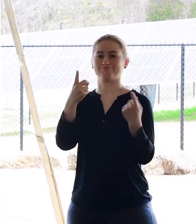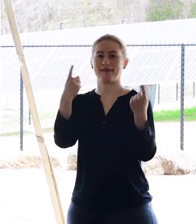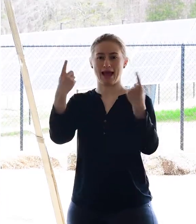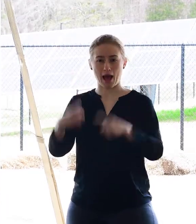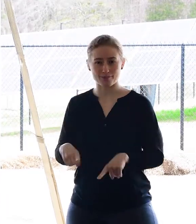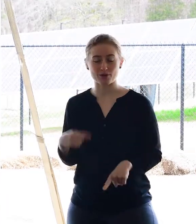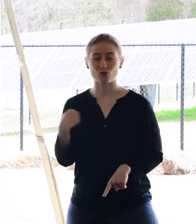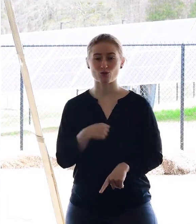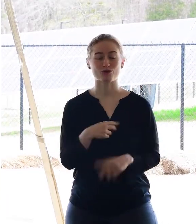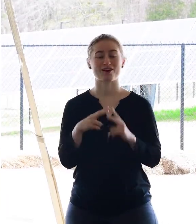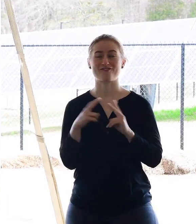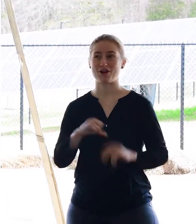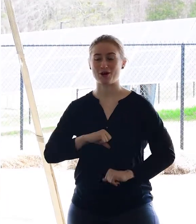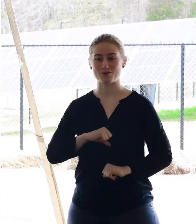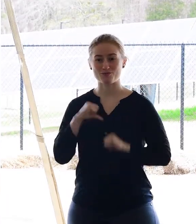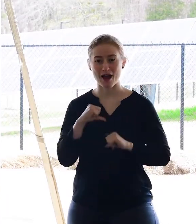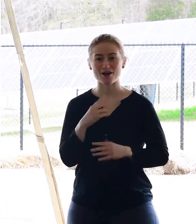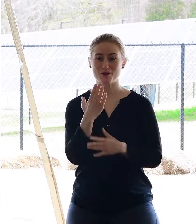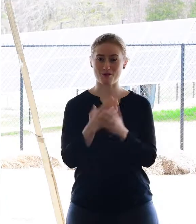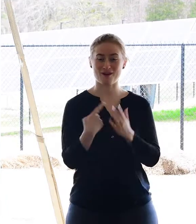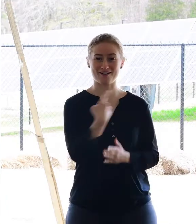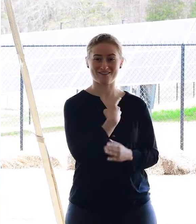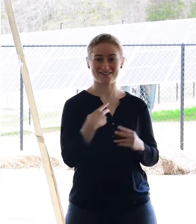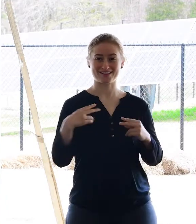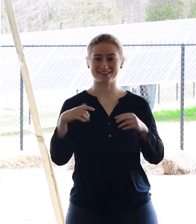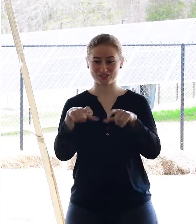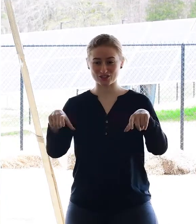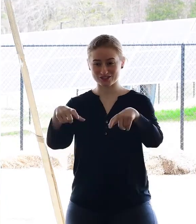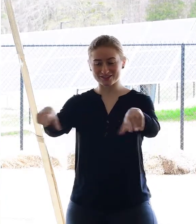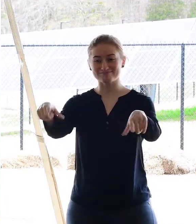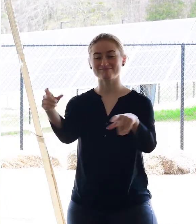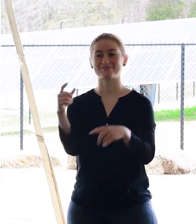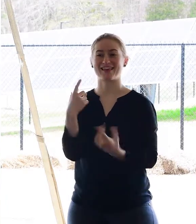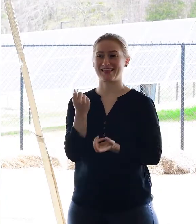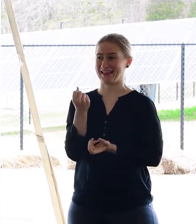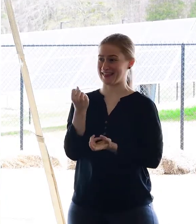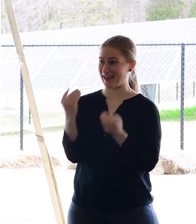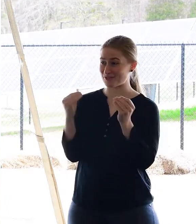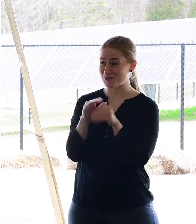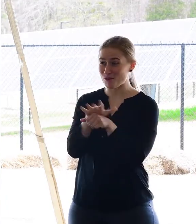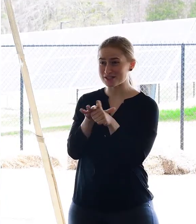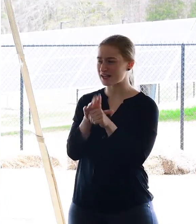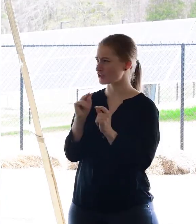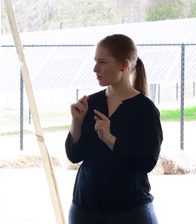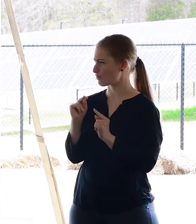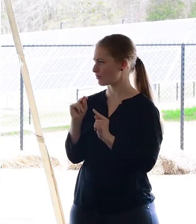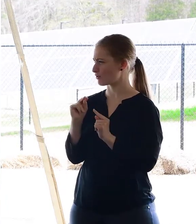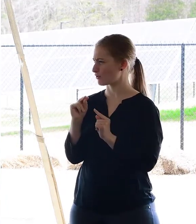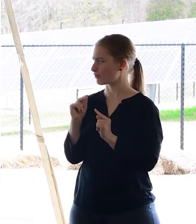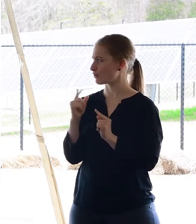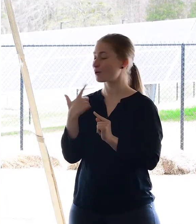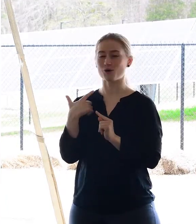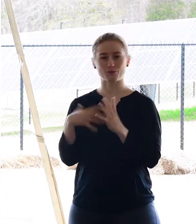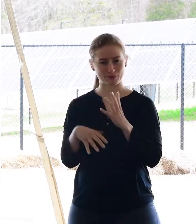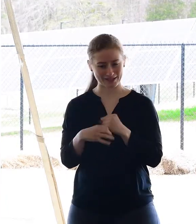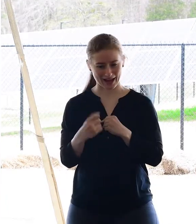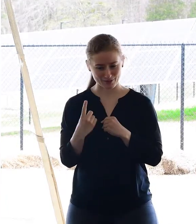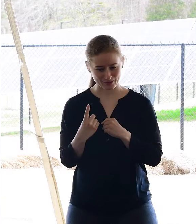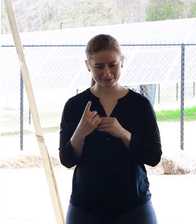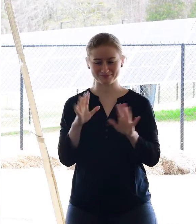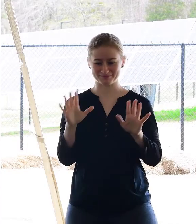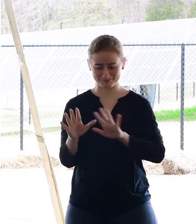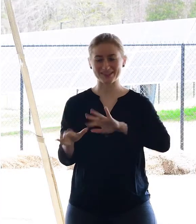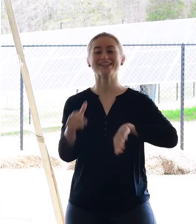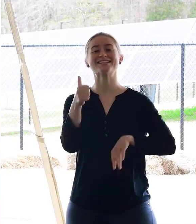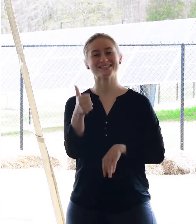very proud to be a part of this array and the 11 more sites to come. Nope, we can add one in, 10 more